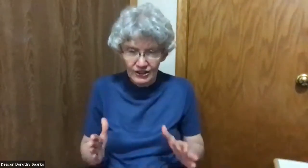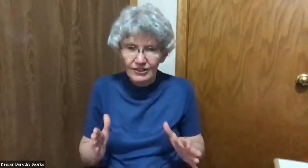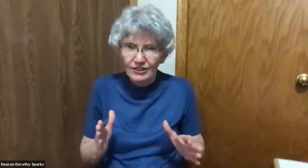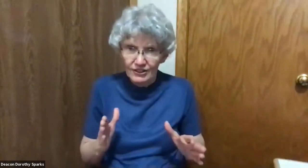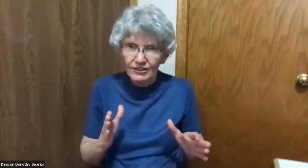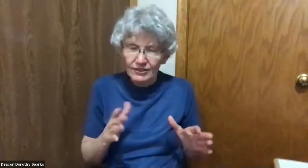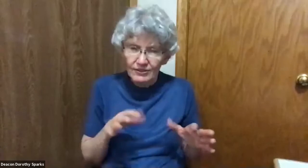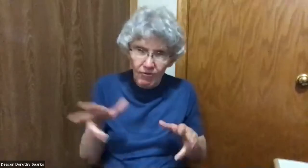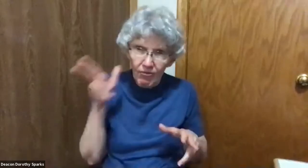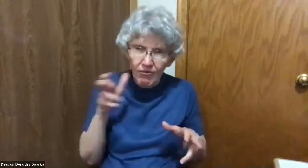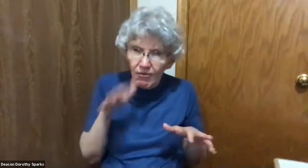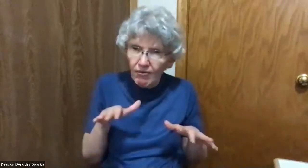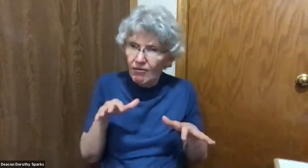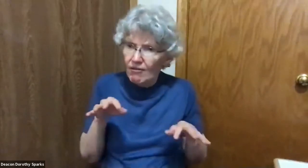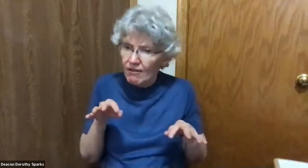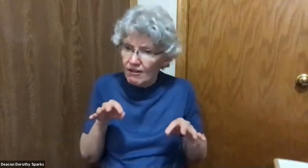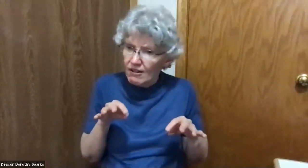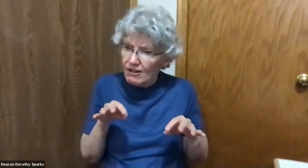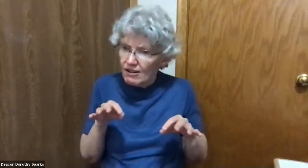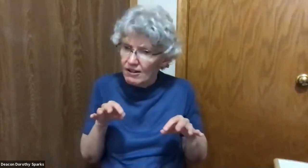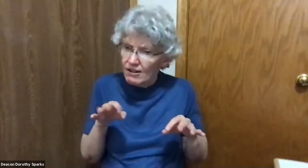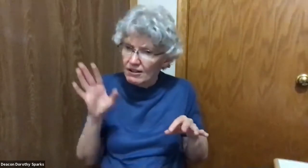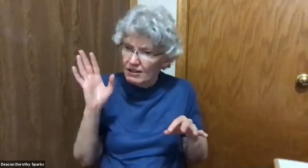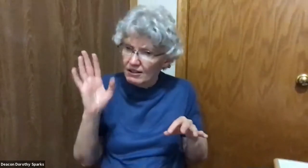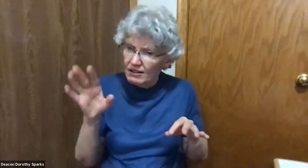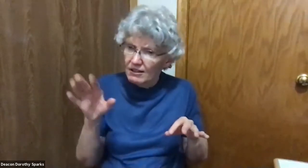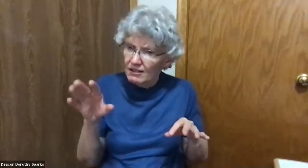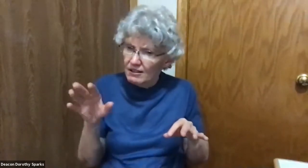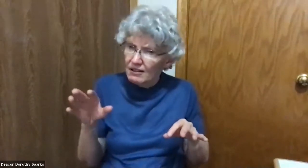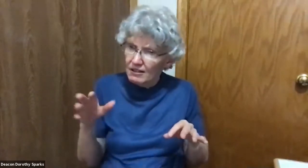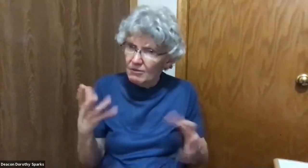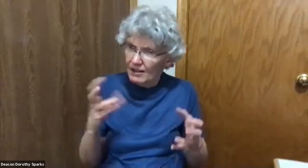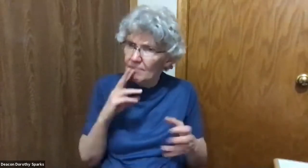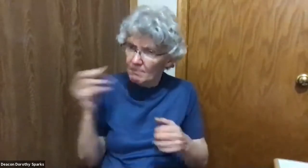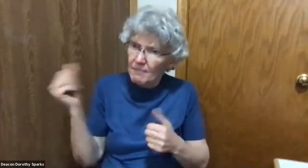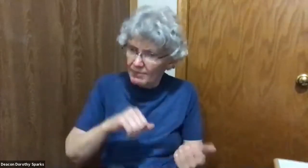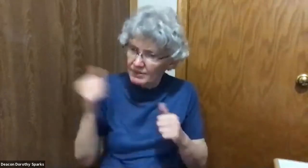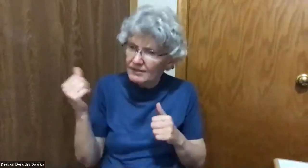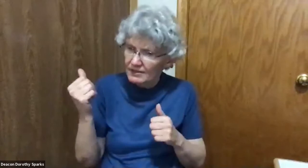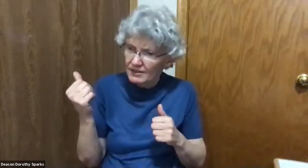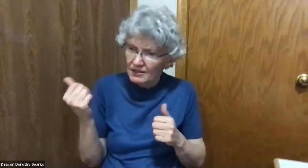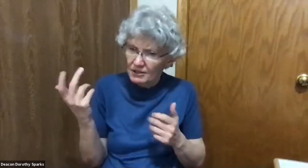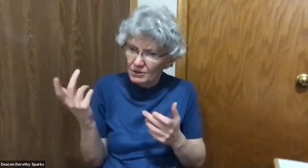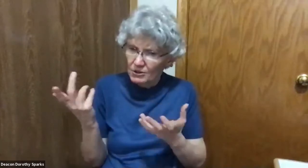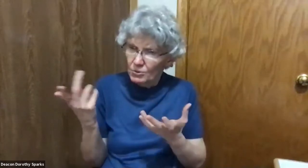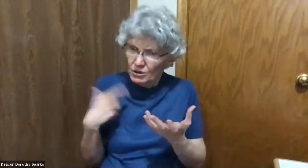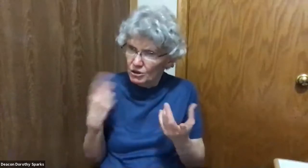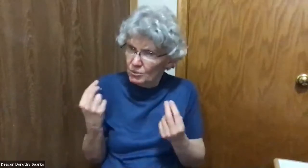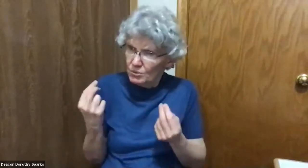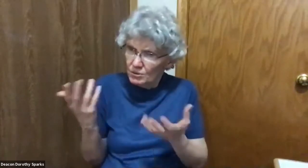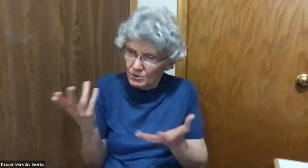When the tax collectors came to be baptized, they asked John,